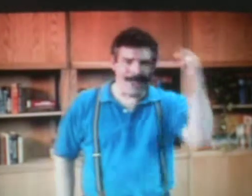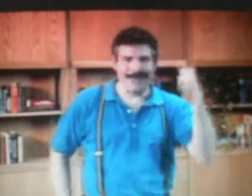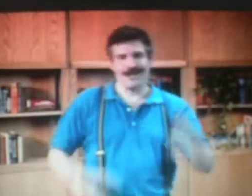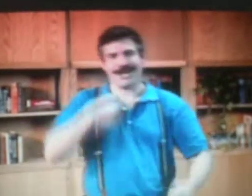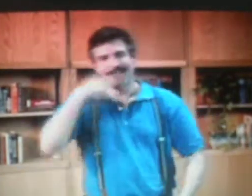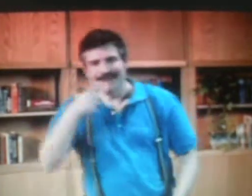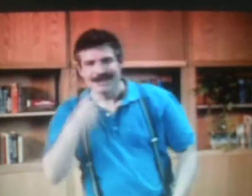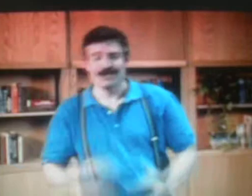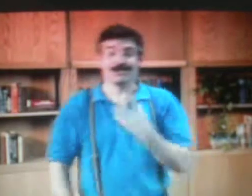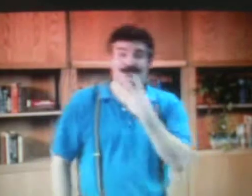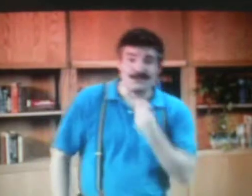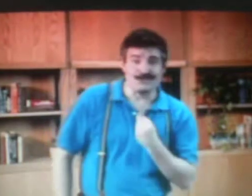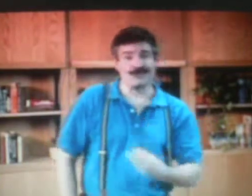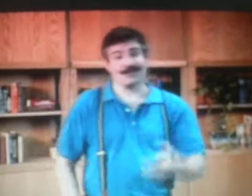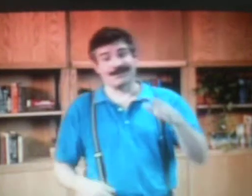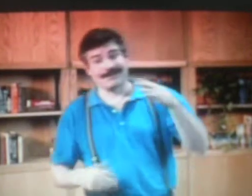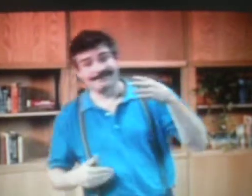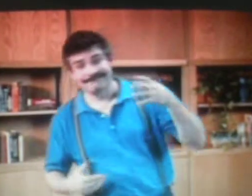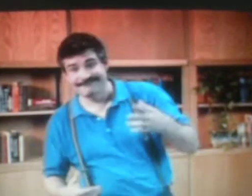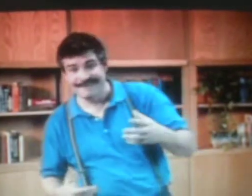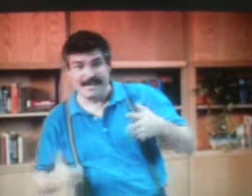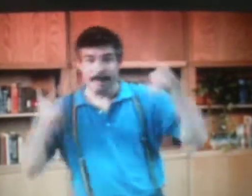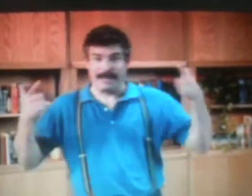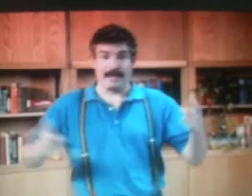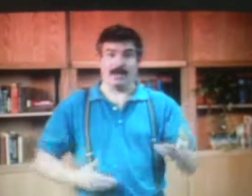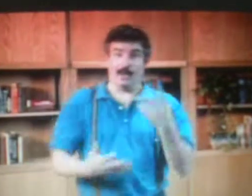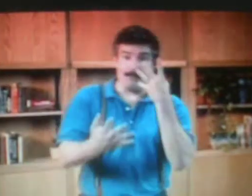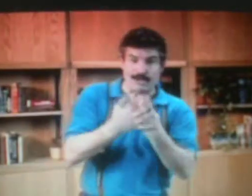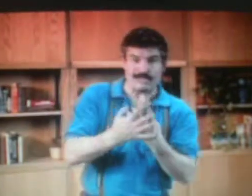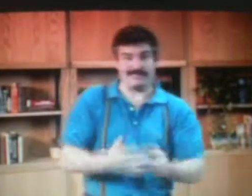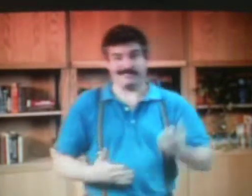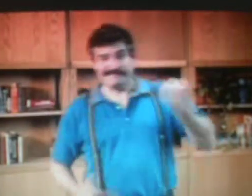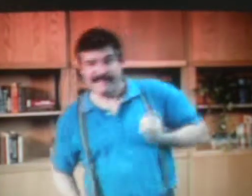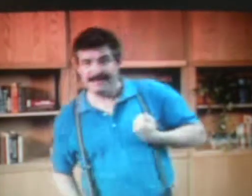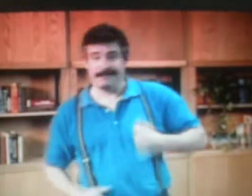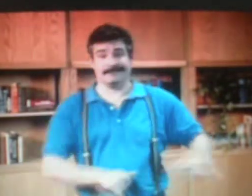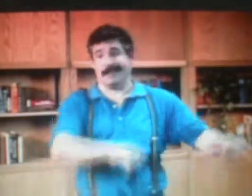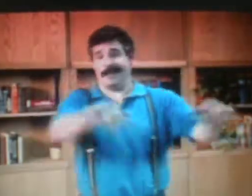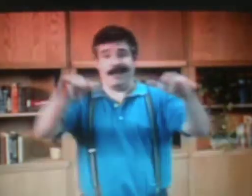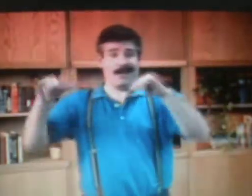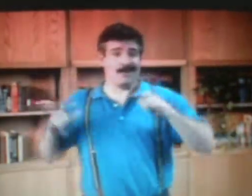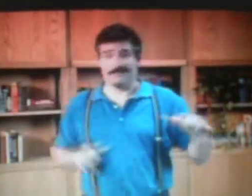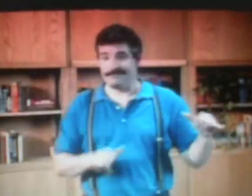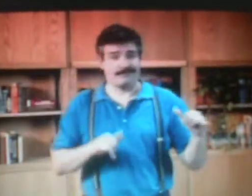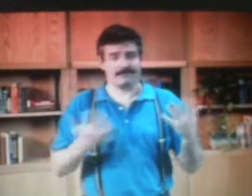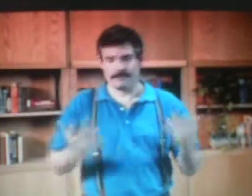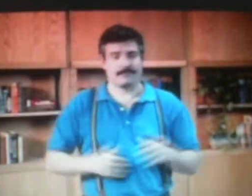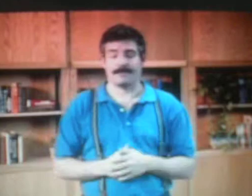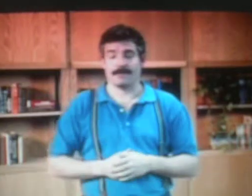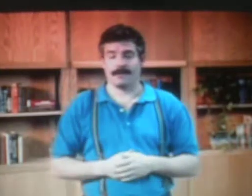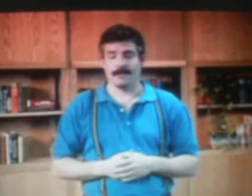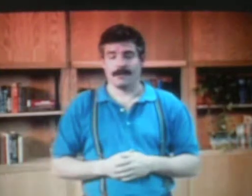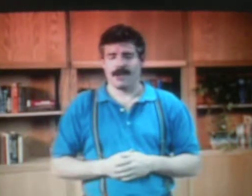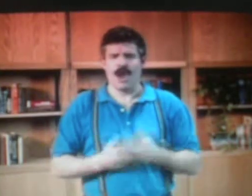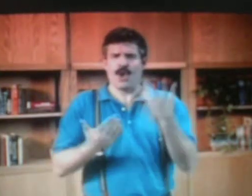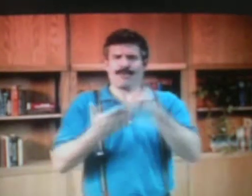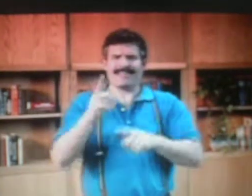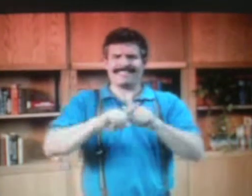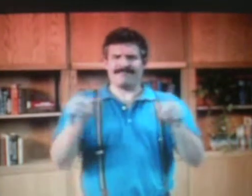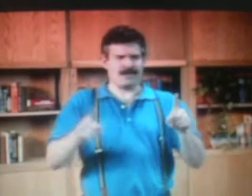And I realized I was like all normal people. Black, white, Jewish, prisoners, gangs, we're all the same.